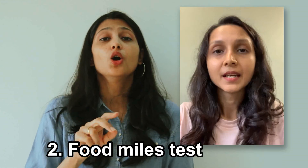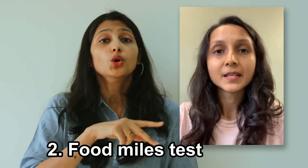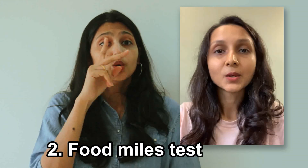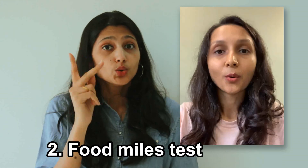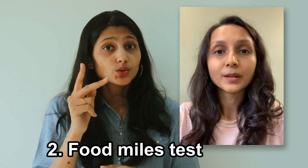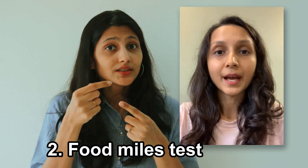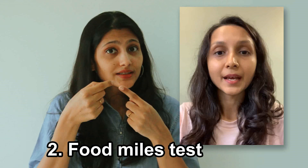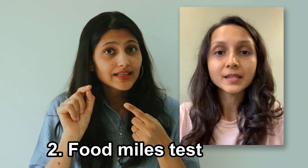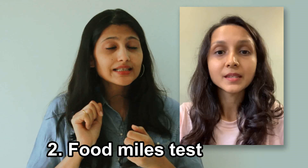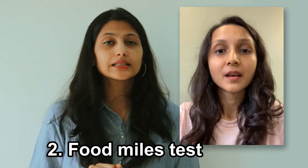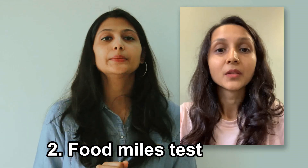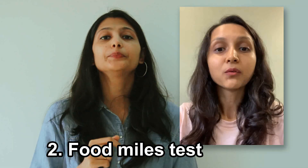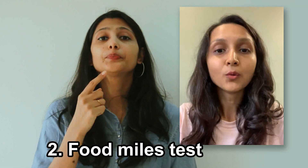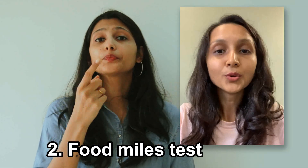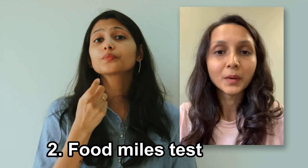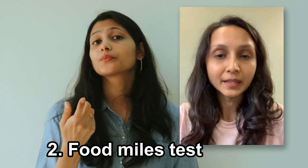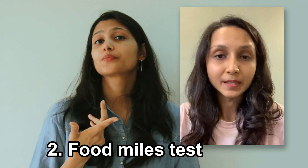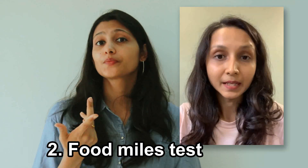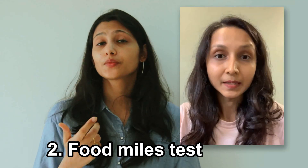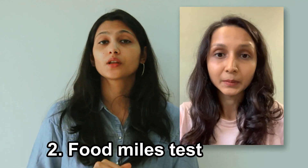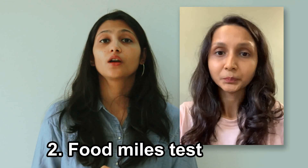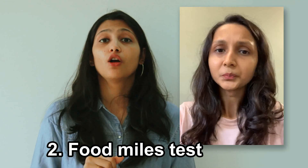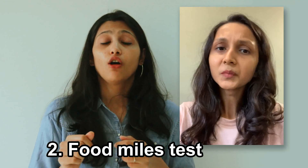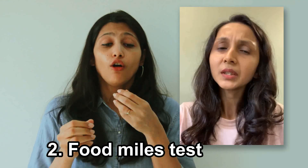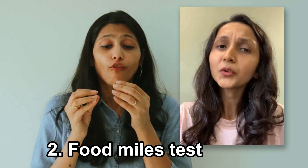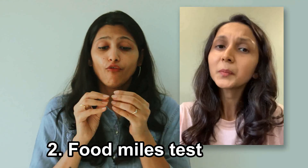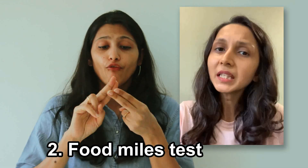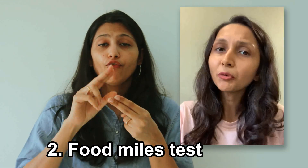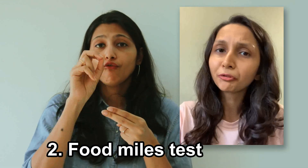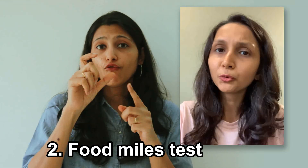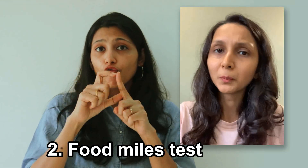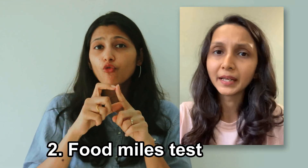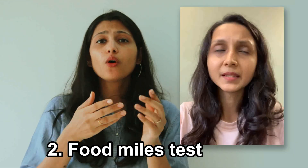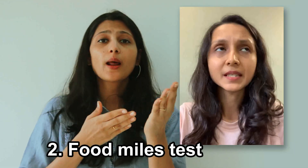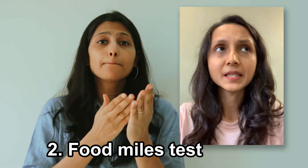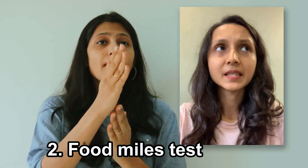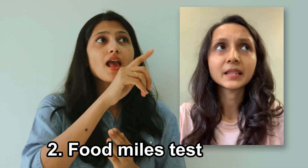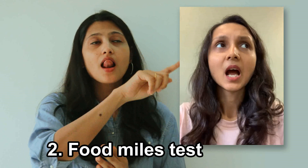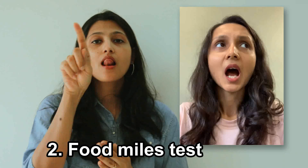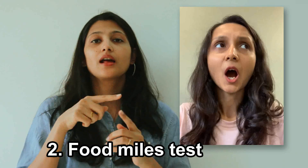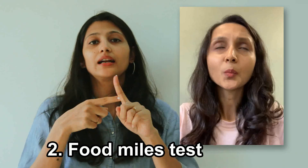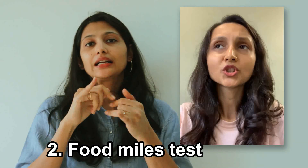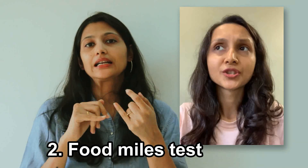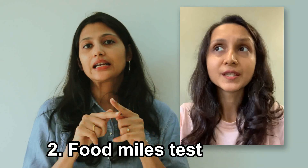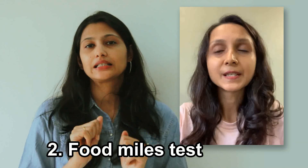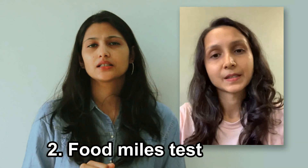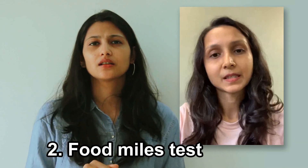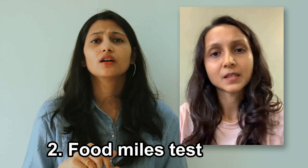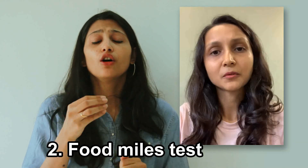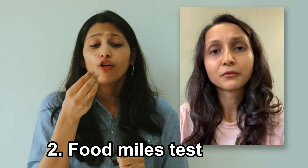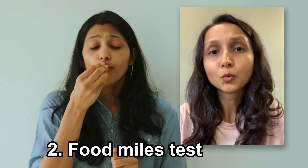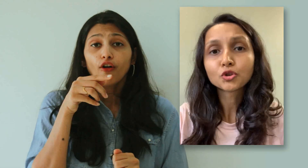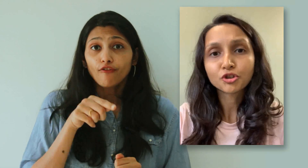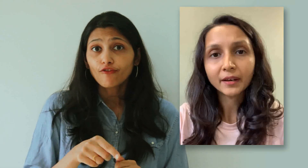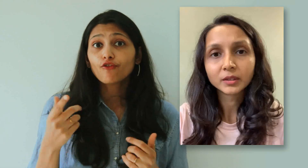test is called as the food miles test. Now the meaning of food miles is that how much distance does